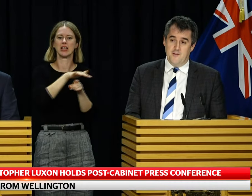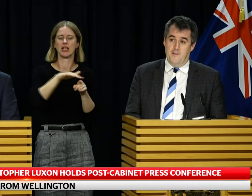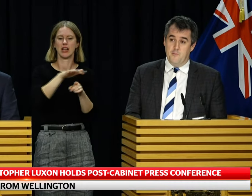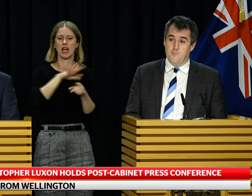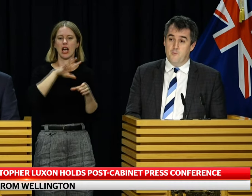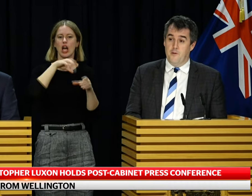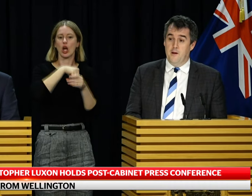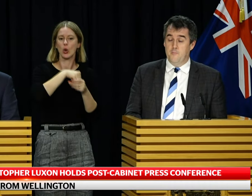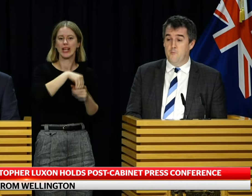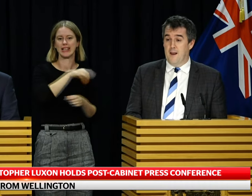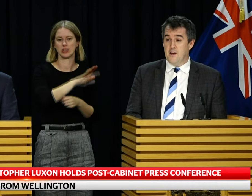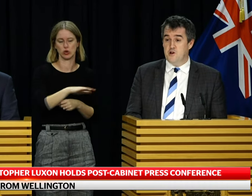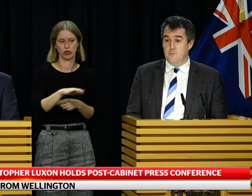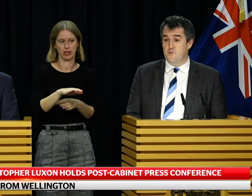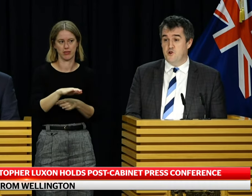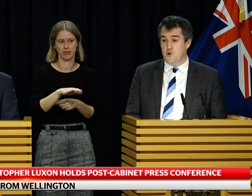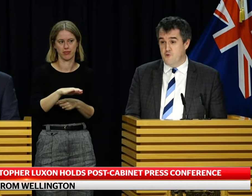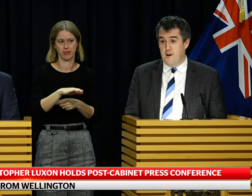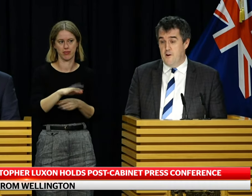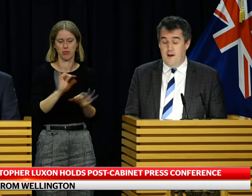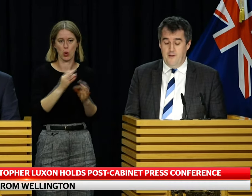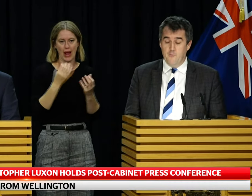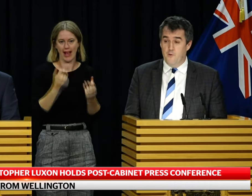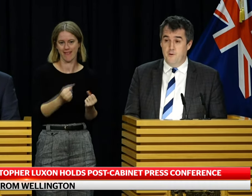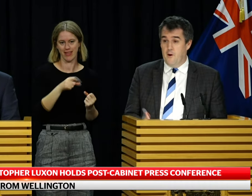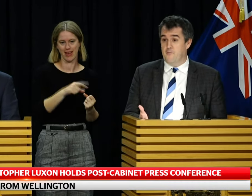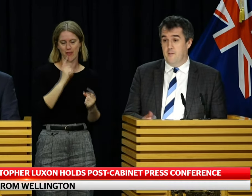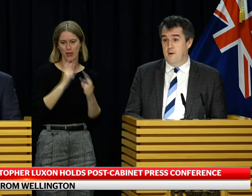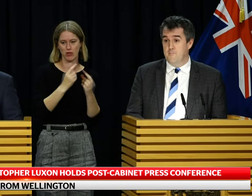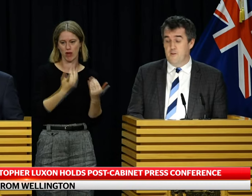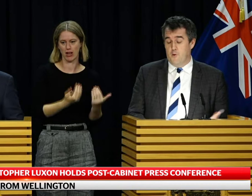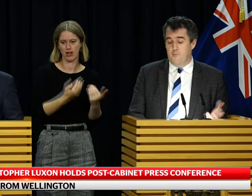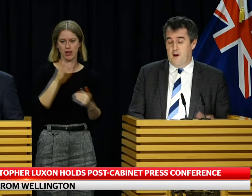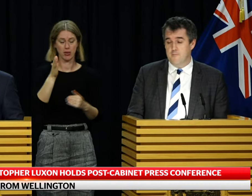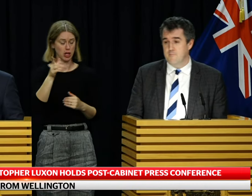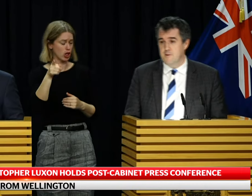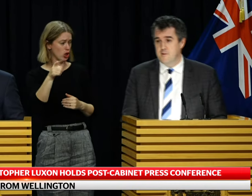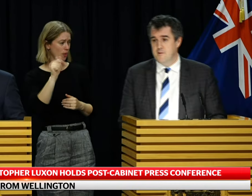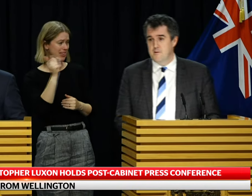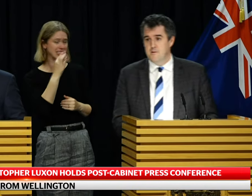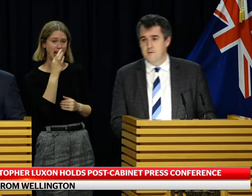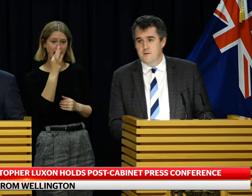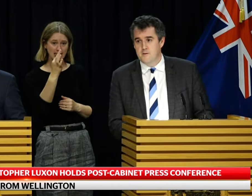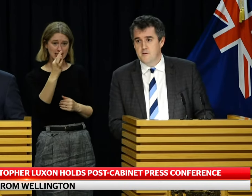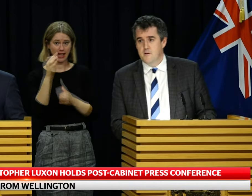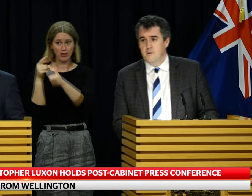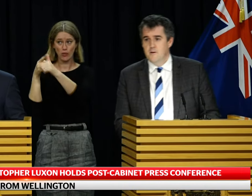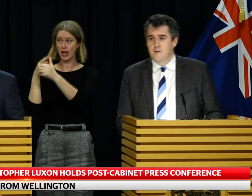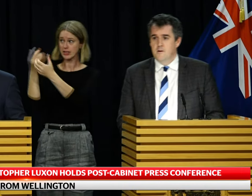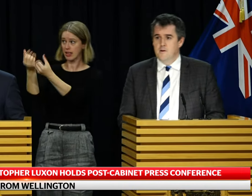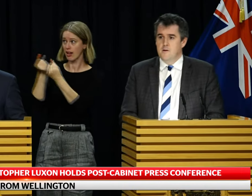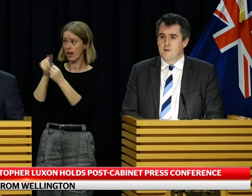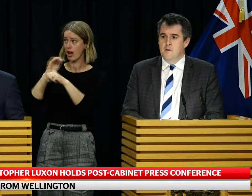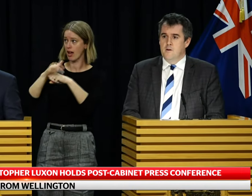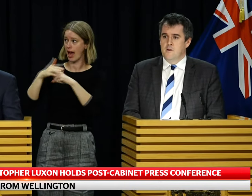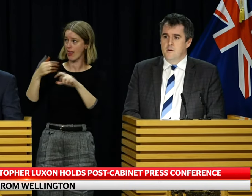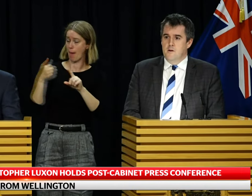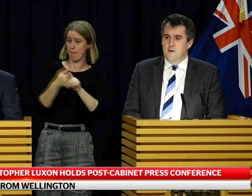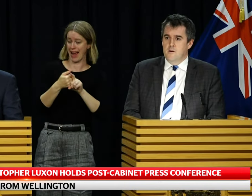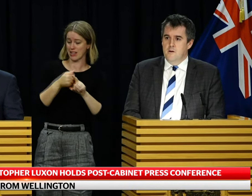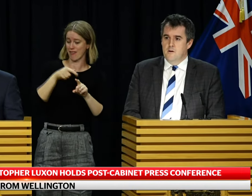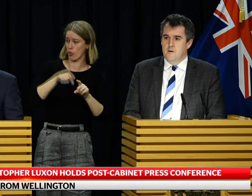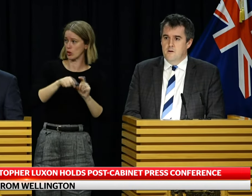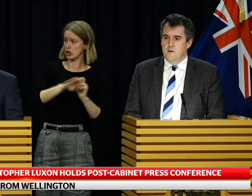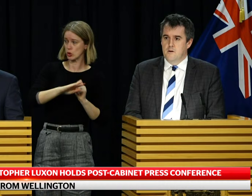disruptive tenants and their relationship to children. I don't have that with me right in front of me. That's all I'm saying. Did you ask for specific advice relating to children living in